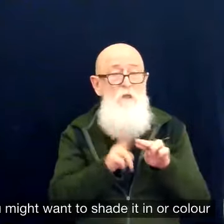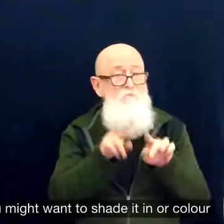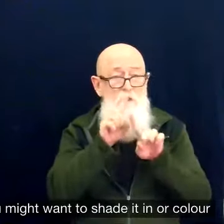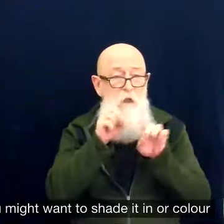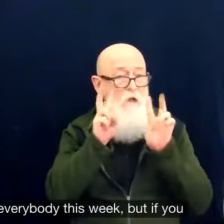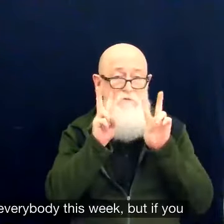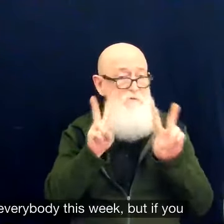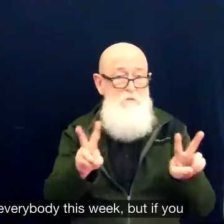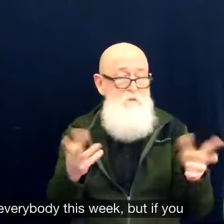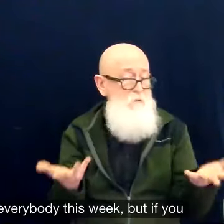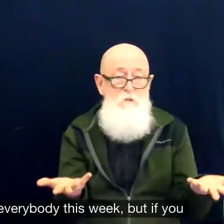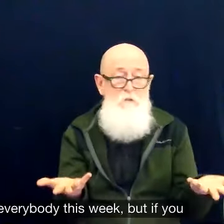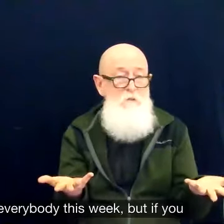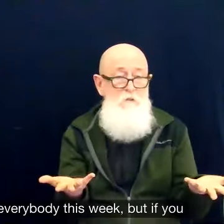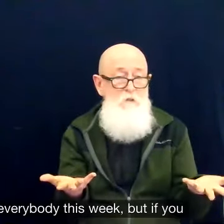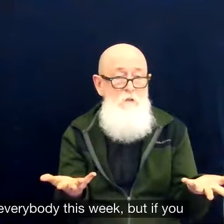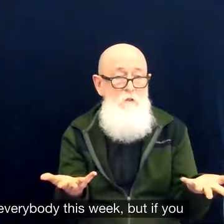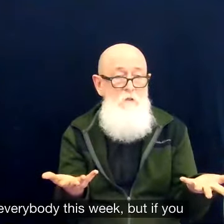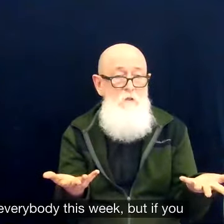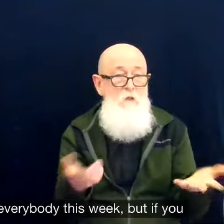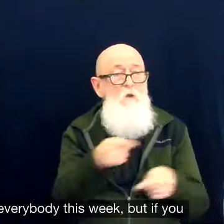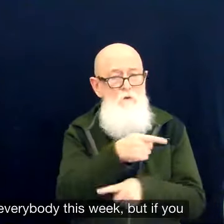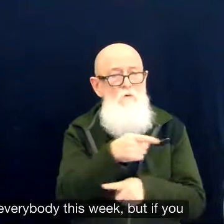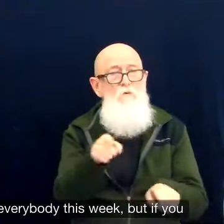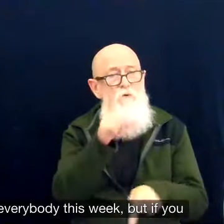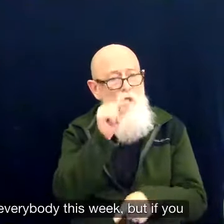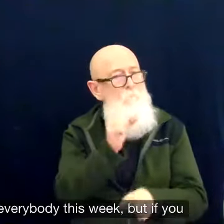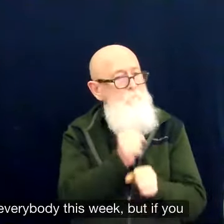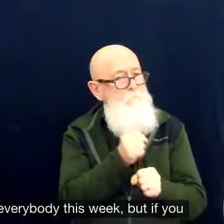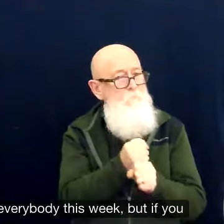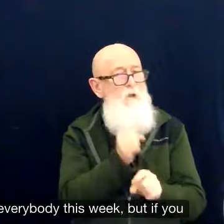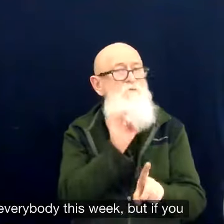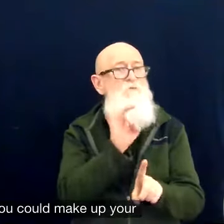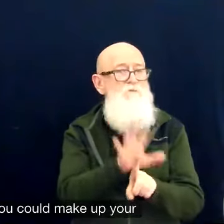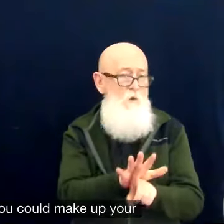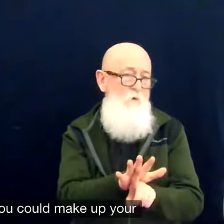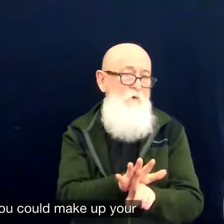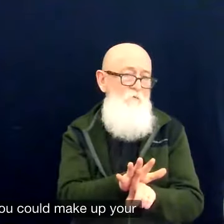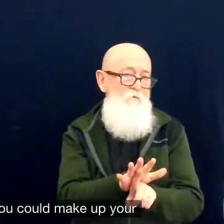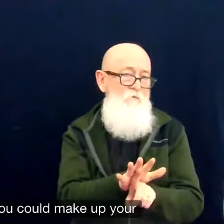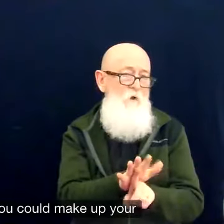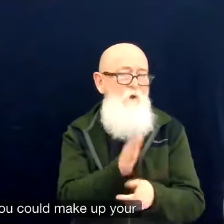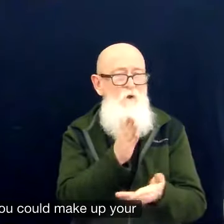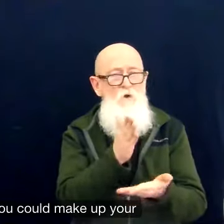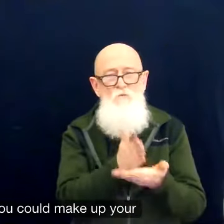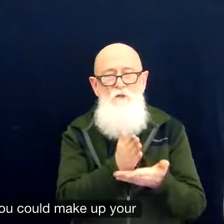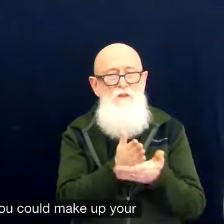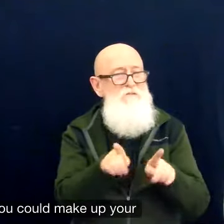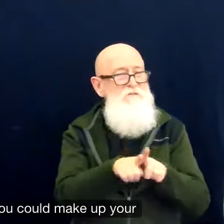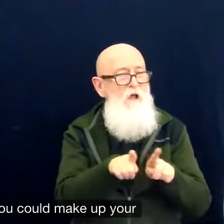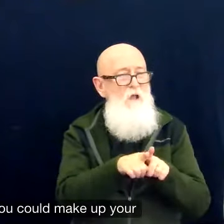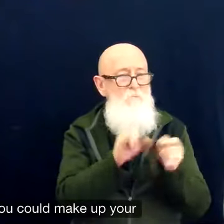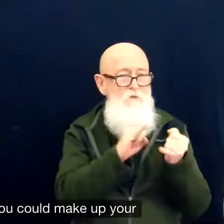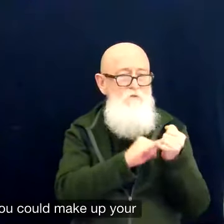it, you could make up your own, and it's really just putting in a ranking. So the way